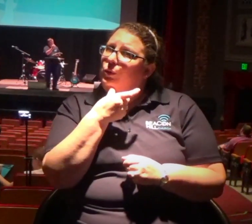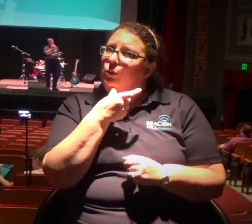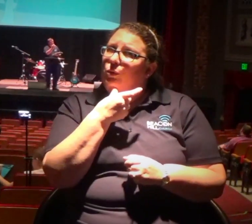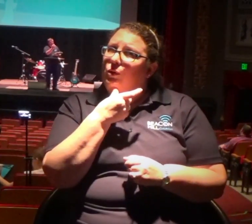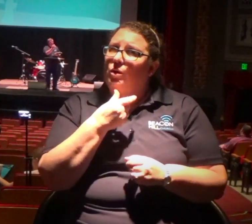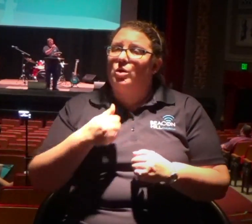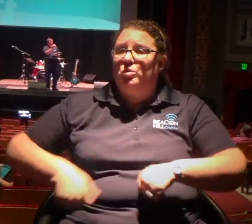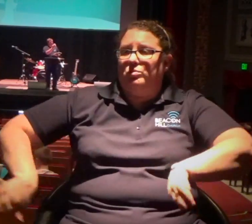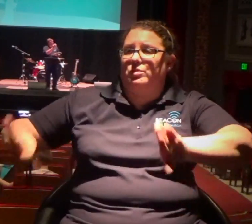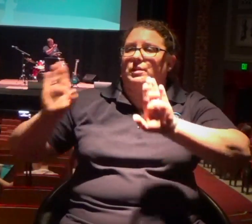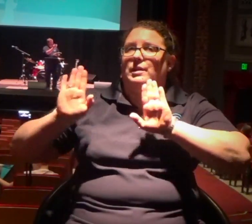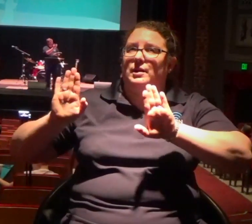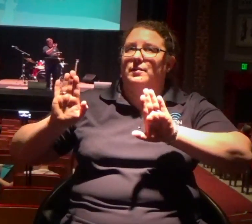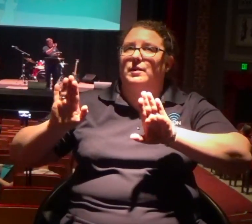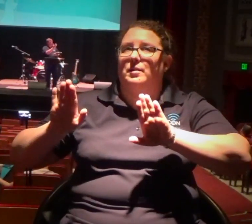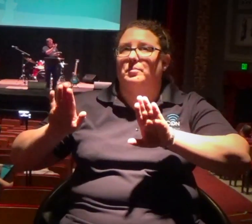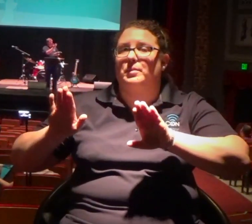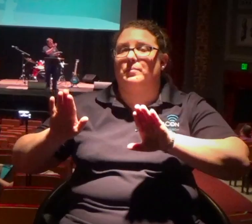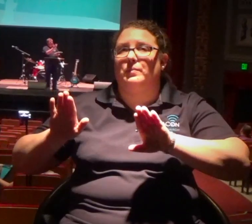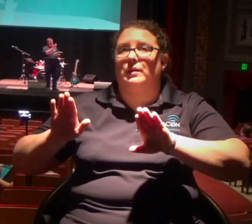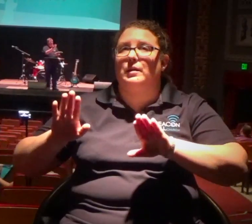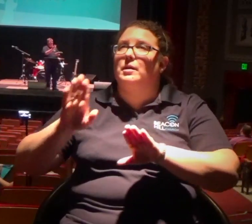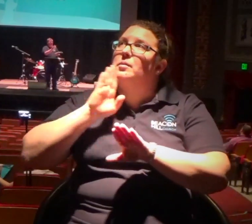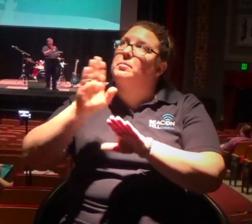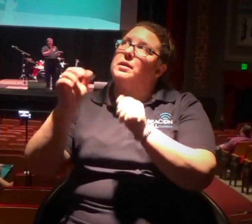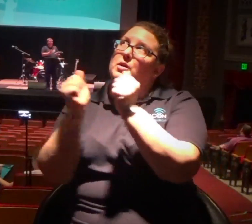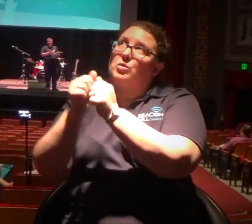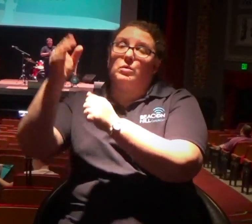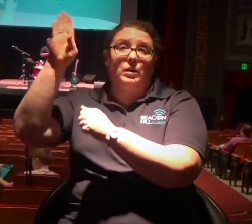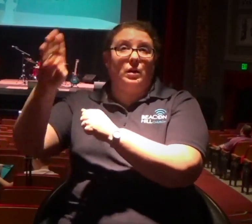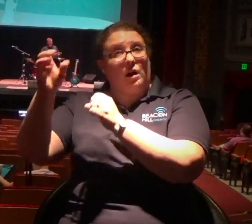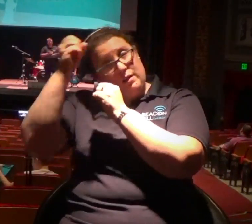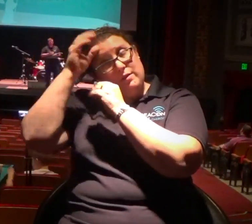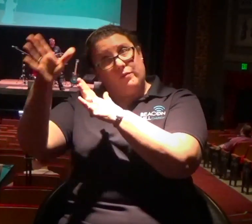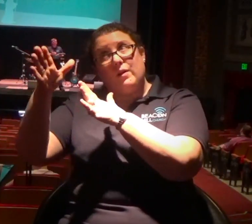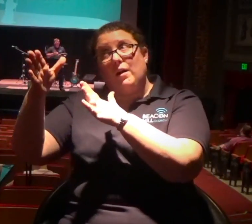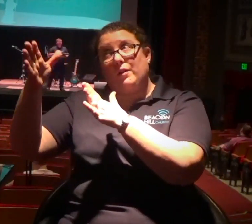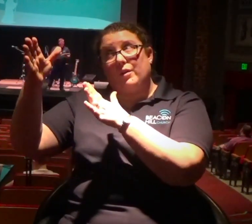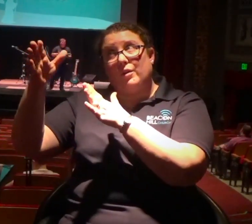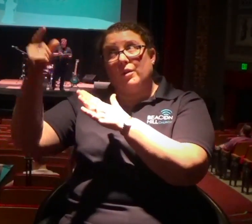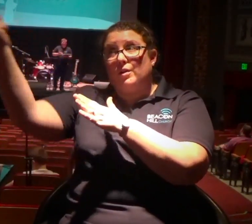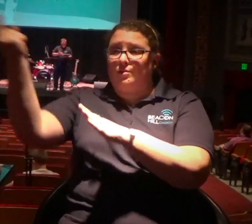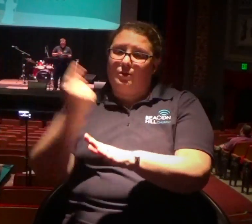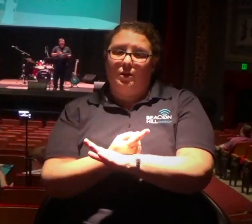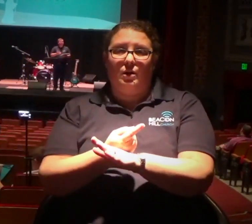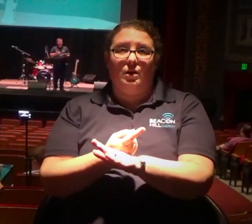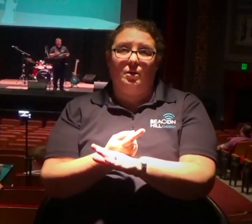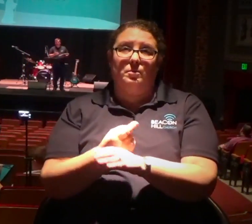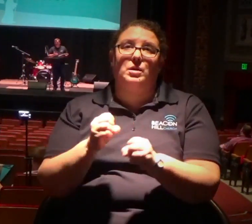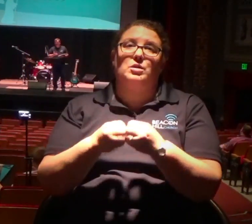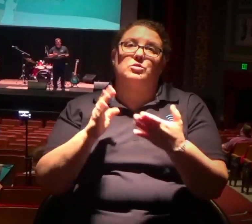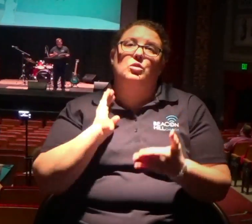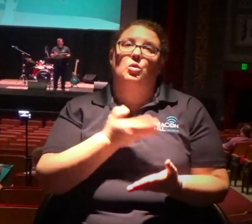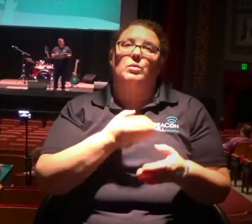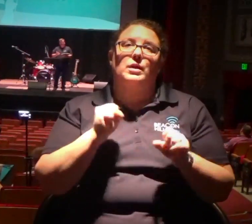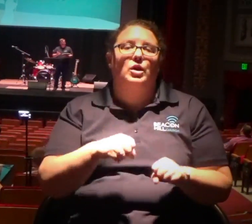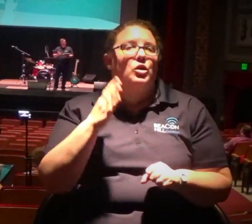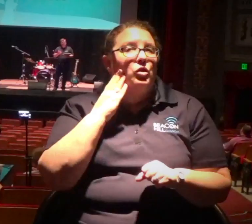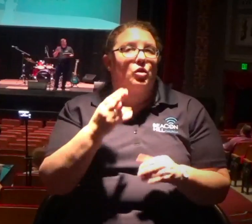up literally being with God the Father to come down so that we could know the truth, how would we treat him? And